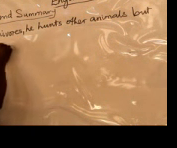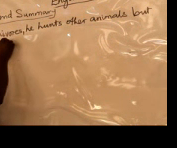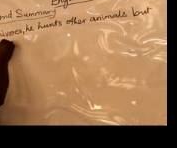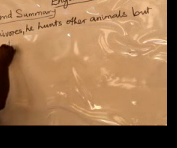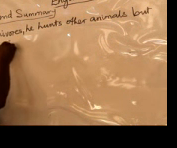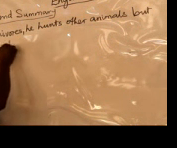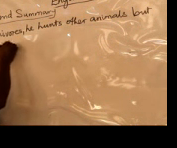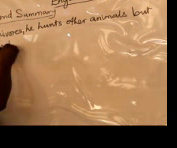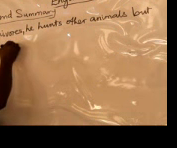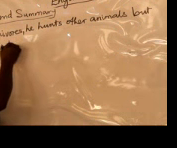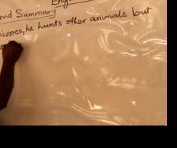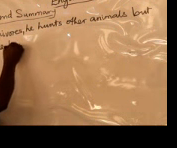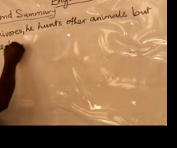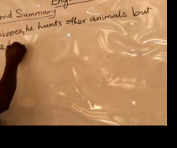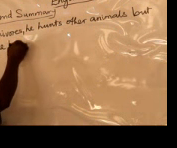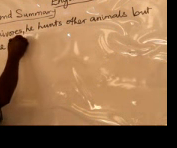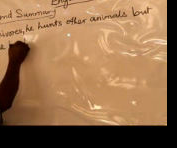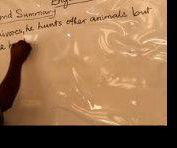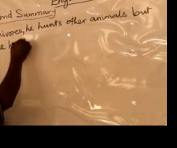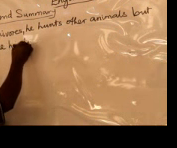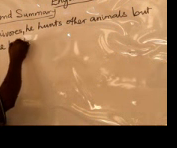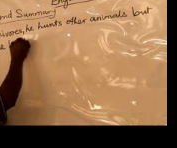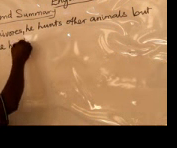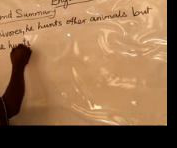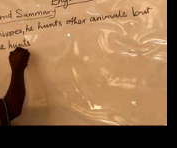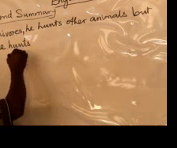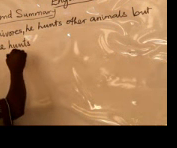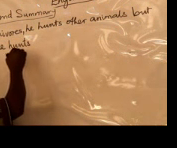he hunts